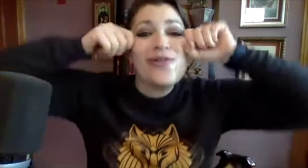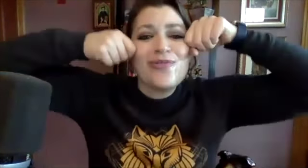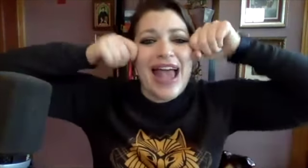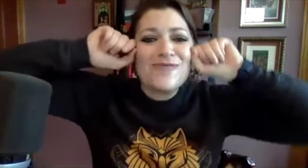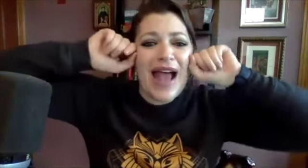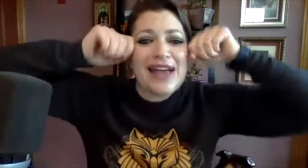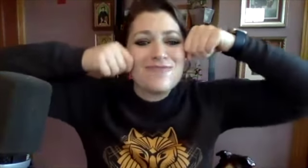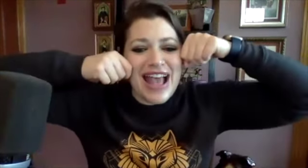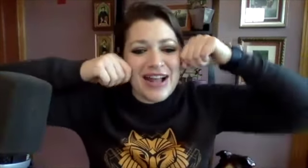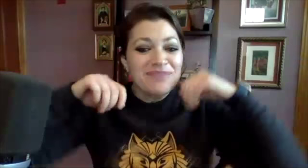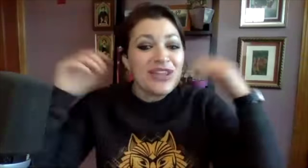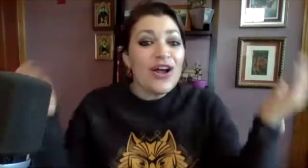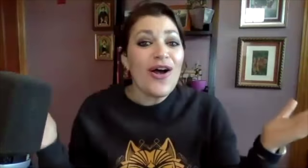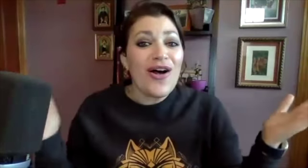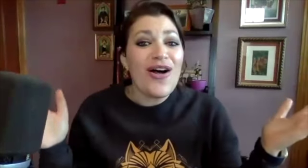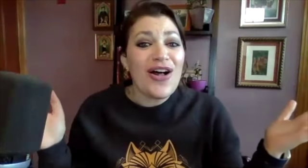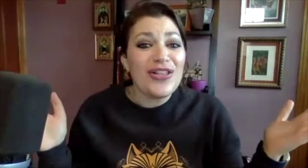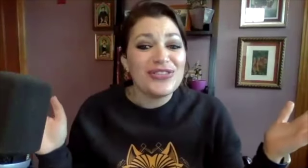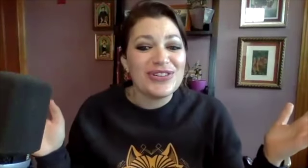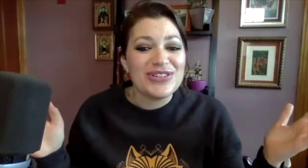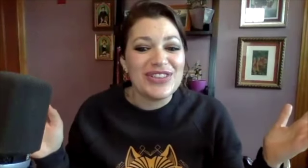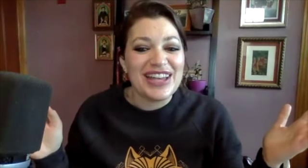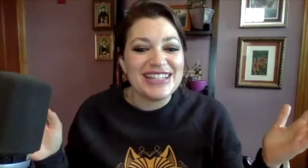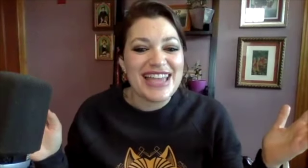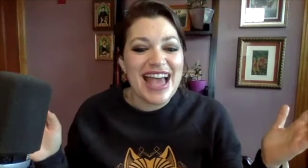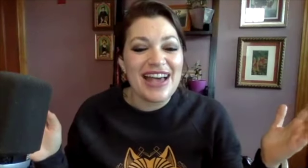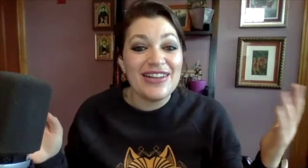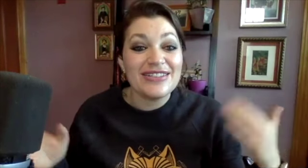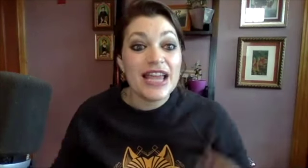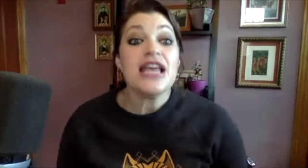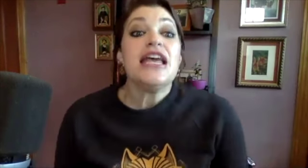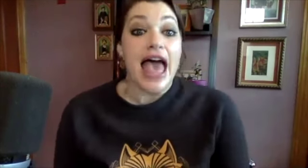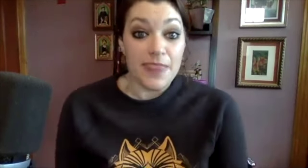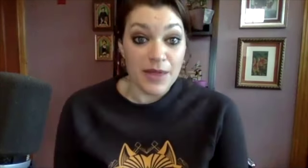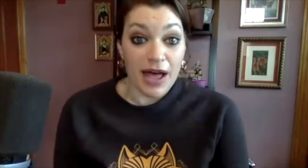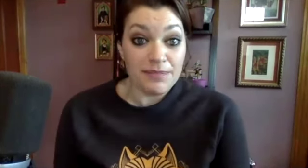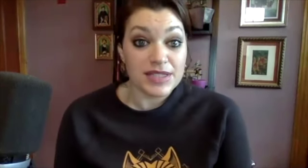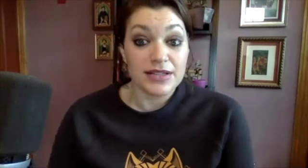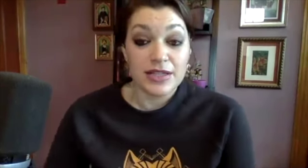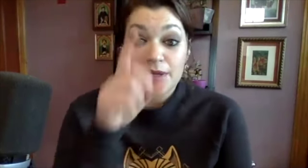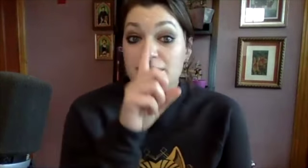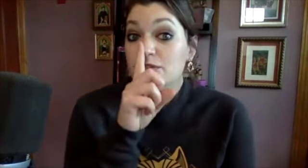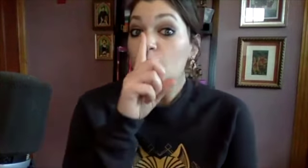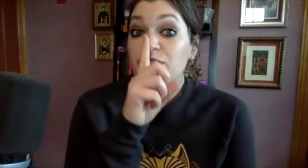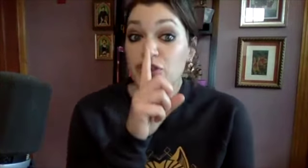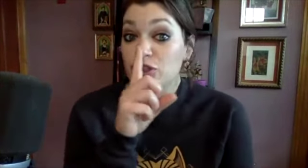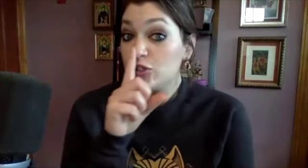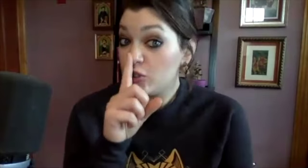wah, wah, wah all through the town. And the mommies on the bus go shh, shh,